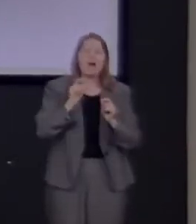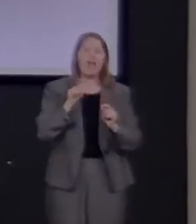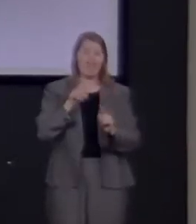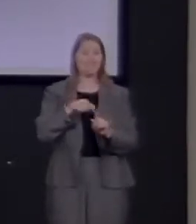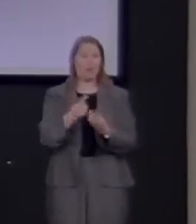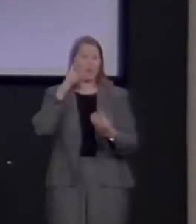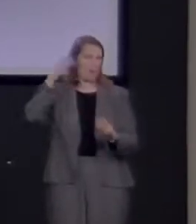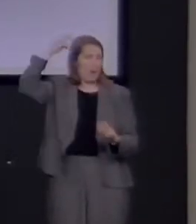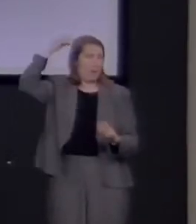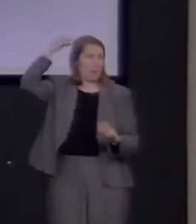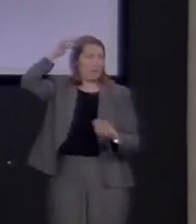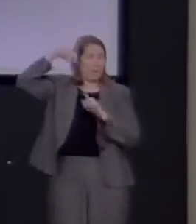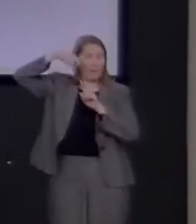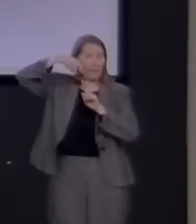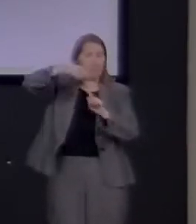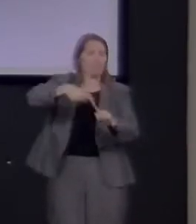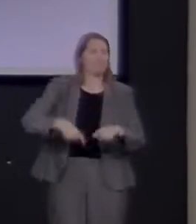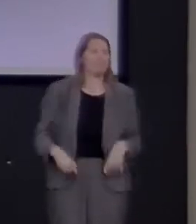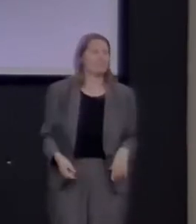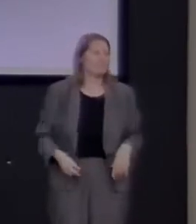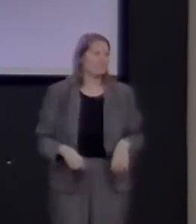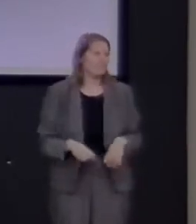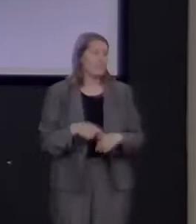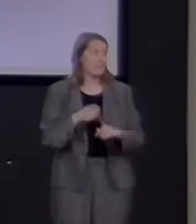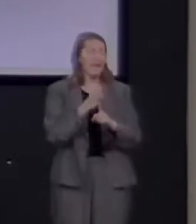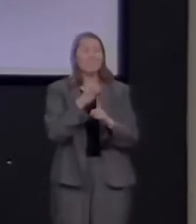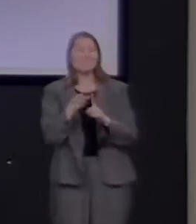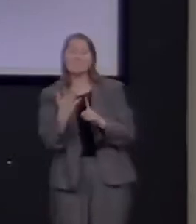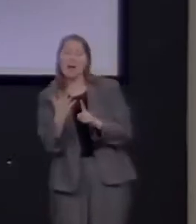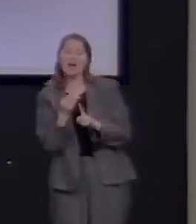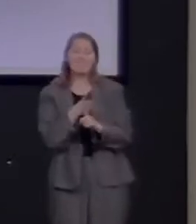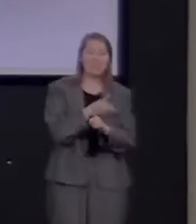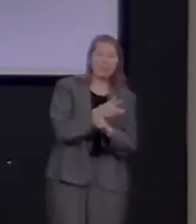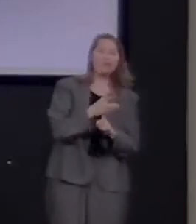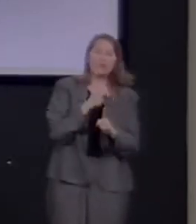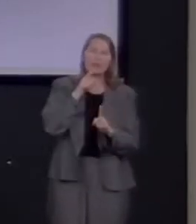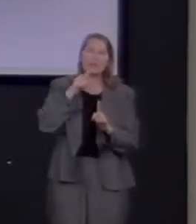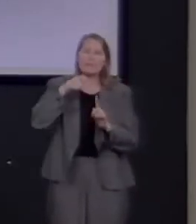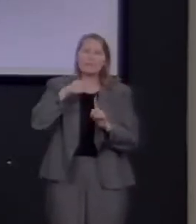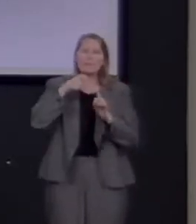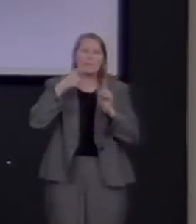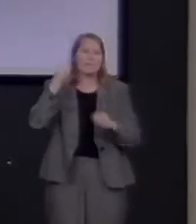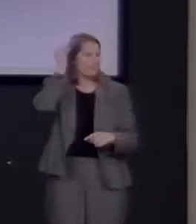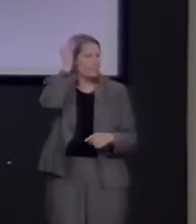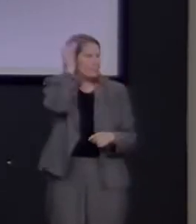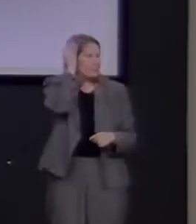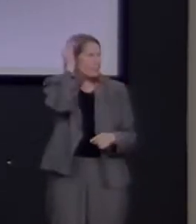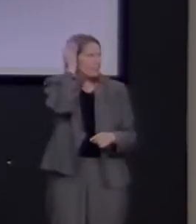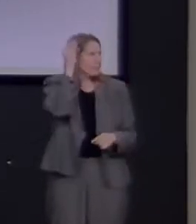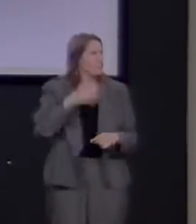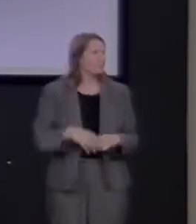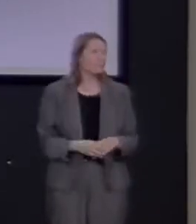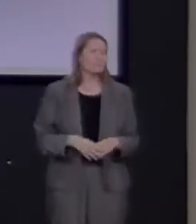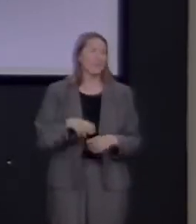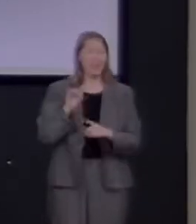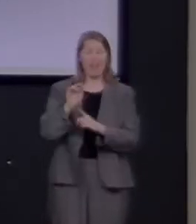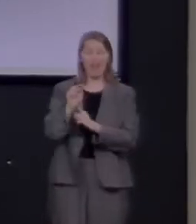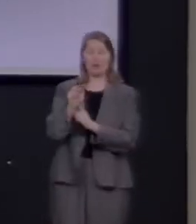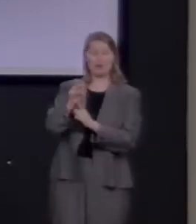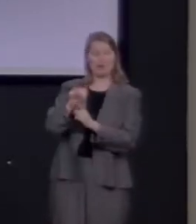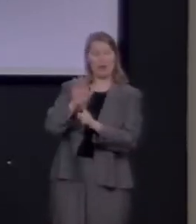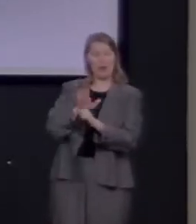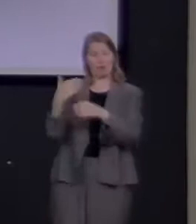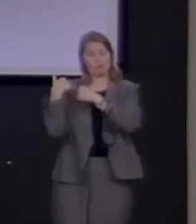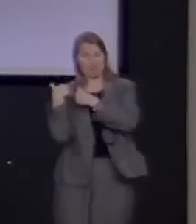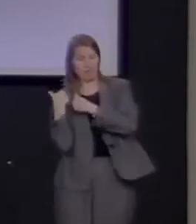the distance and the ratio effect and this notion of overlapping tuning functions. So a neuron that primarily fires when you